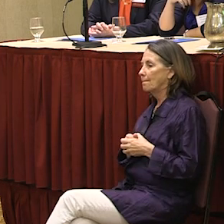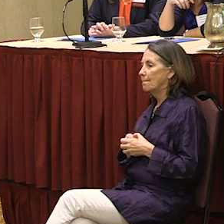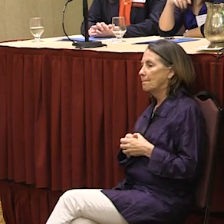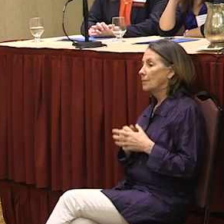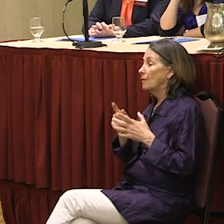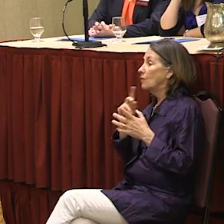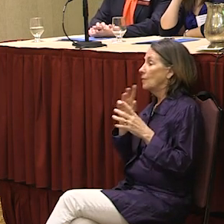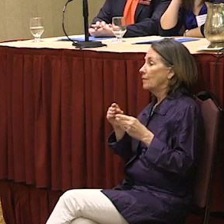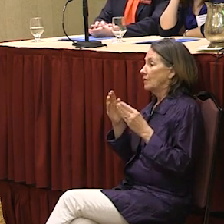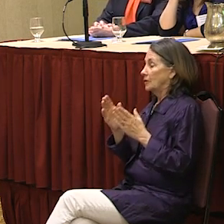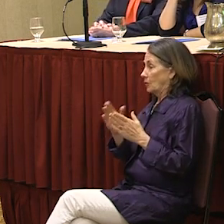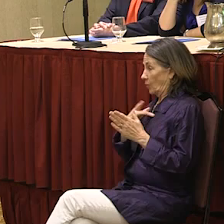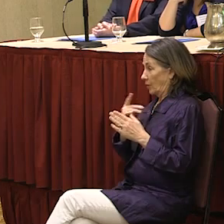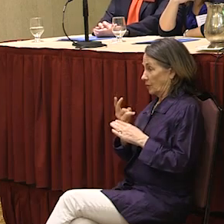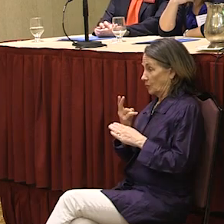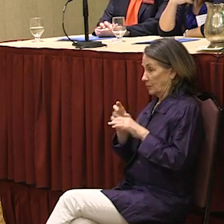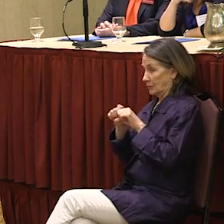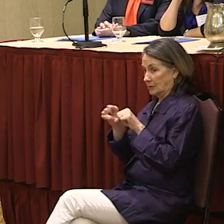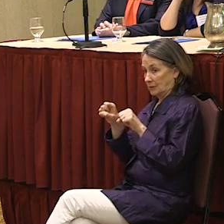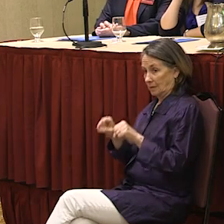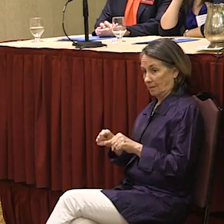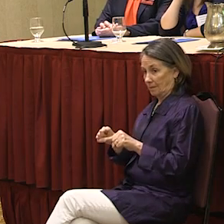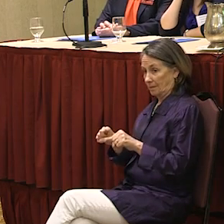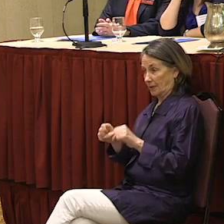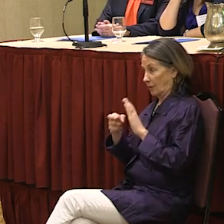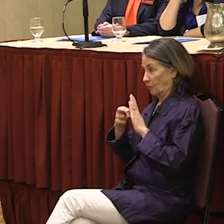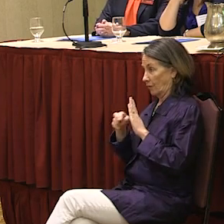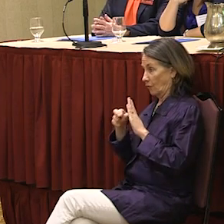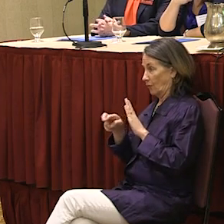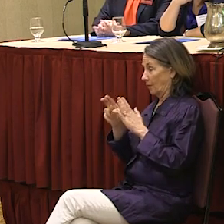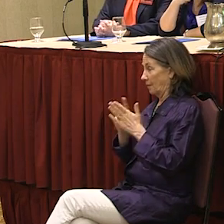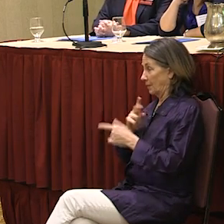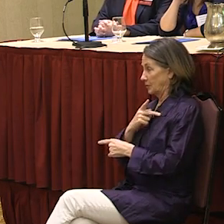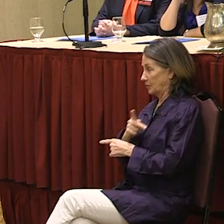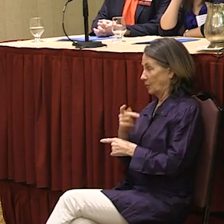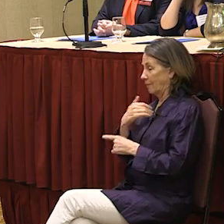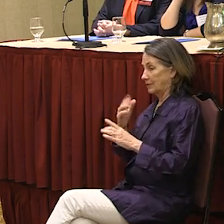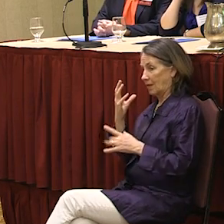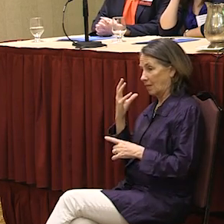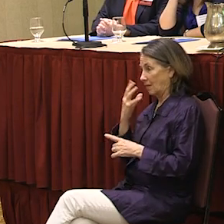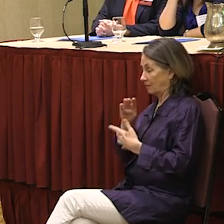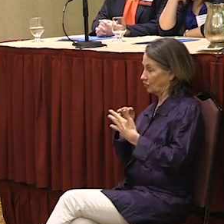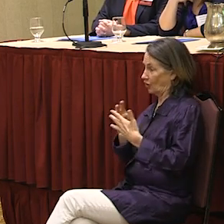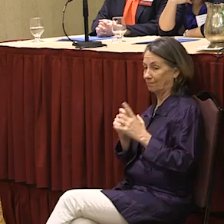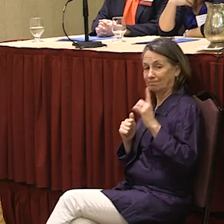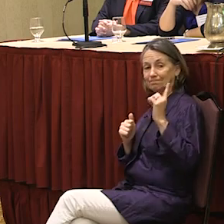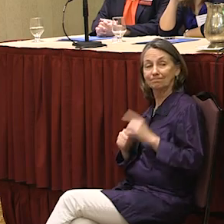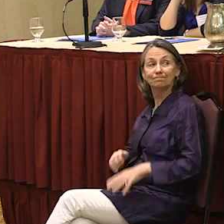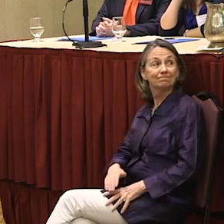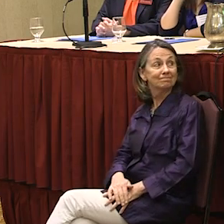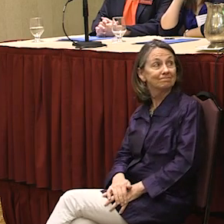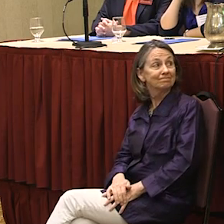So for providers that would like to use our system and refer their patients, we have this lovely little chart. And you want to